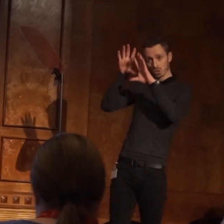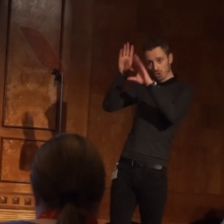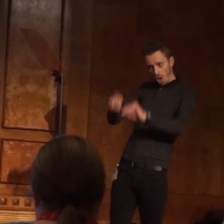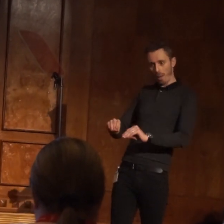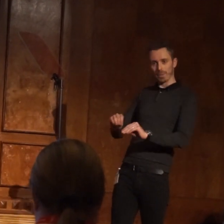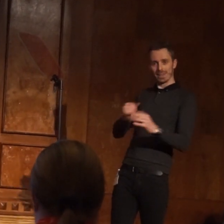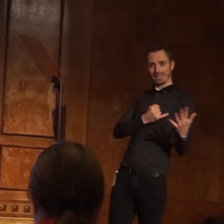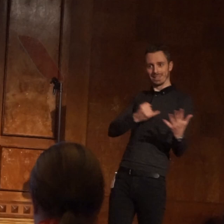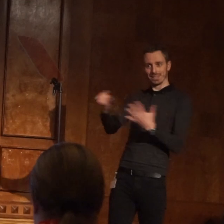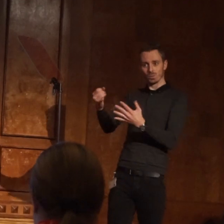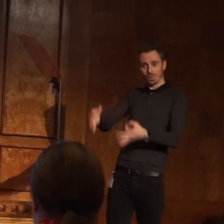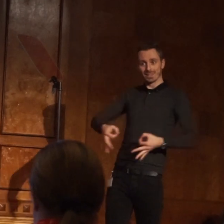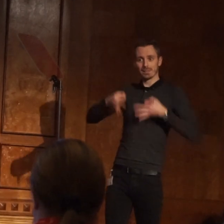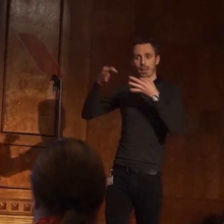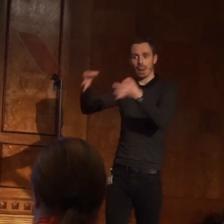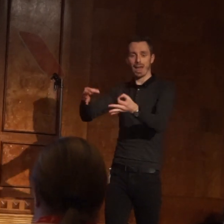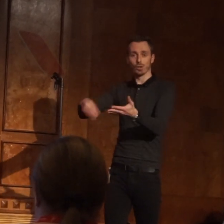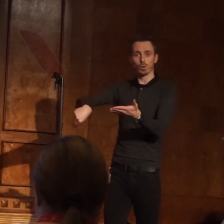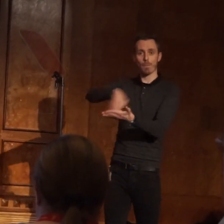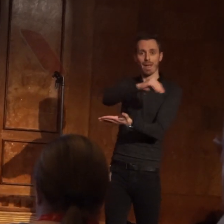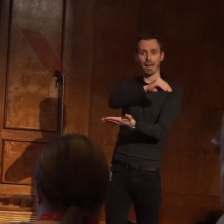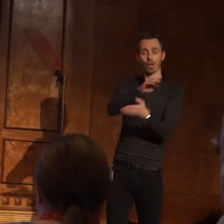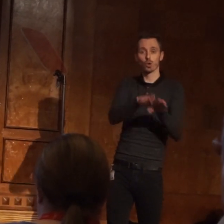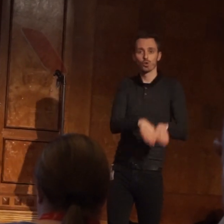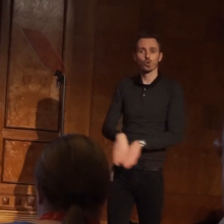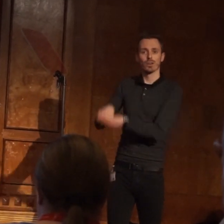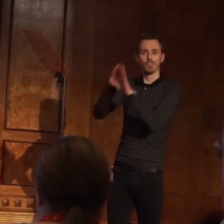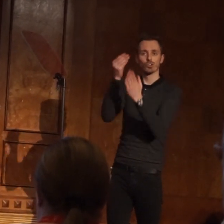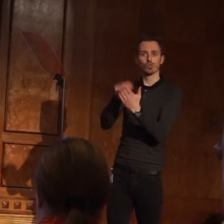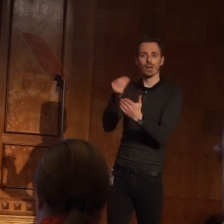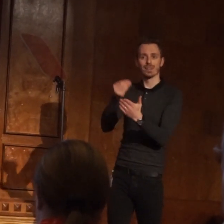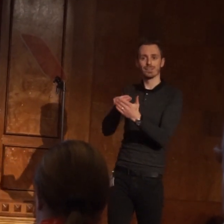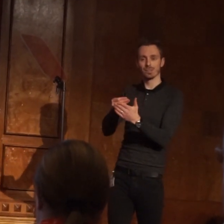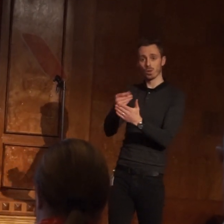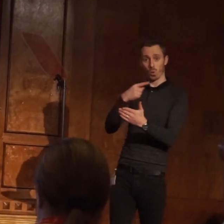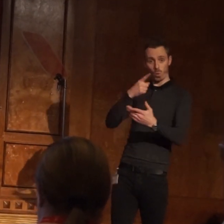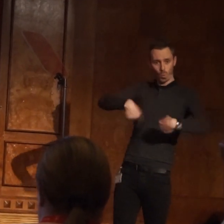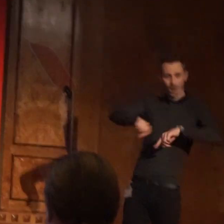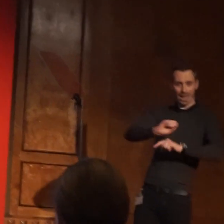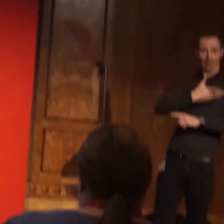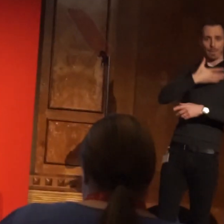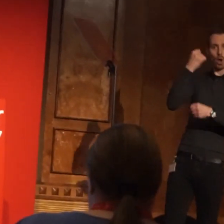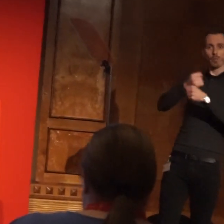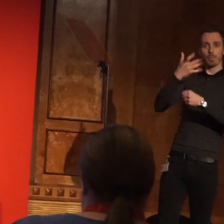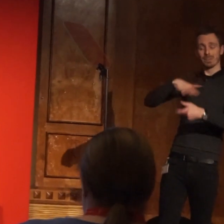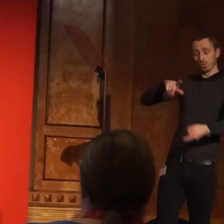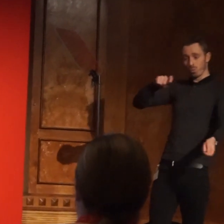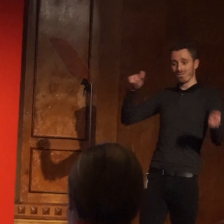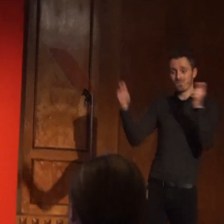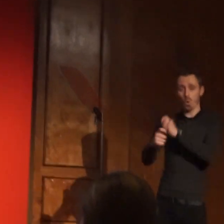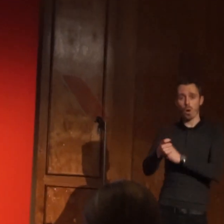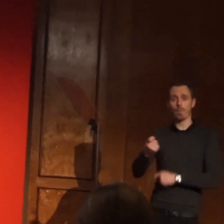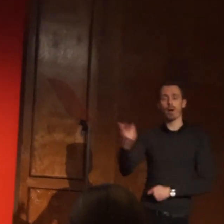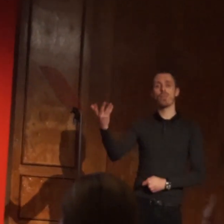payment of universal credit, but to fully reform the whole benefit system.